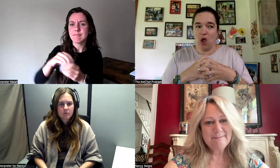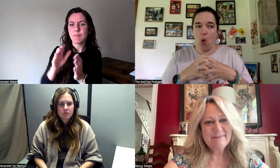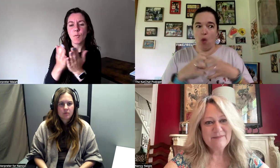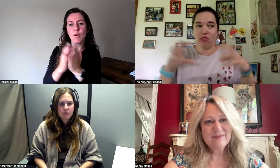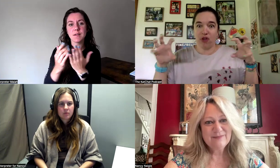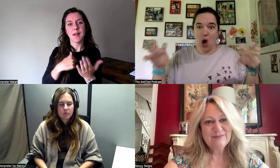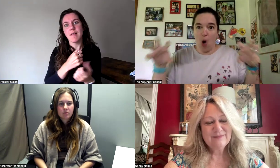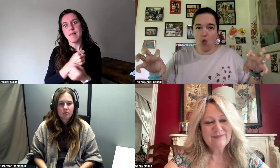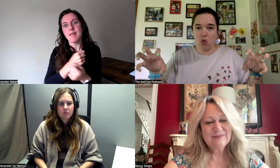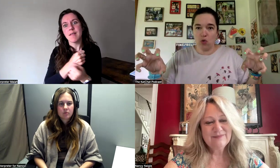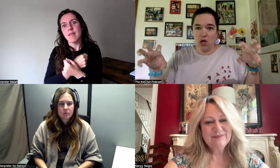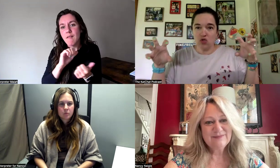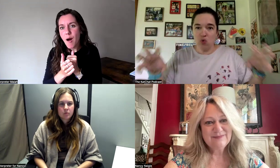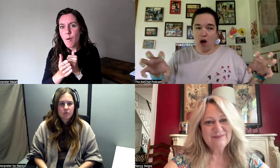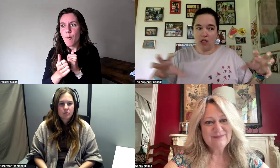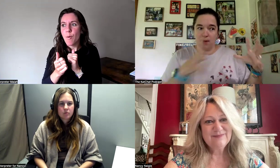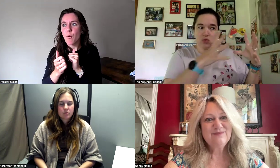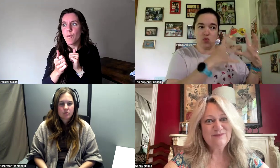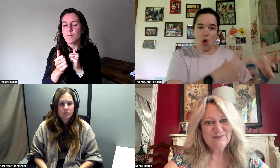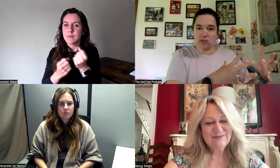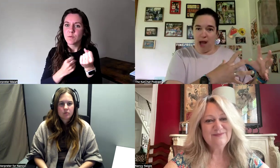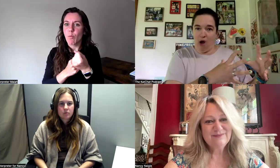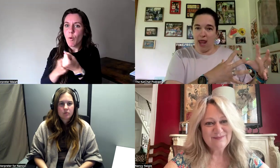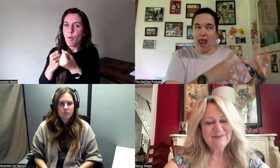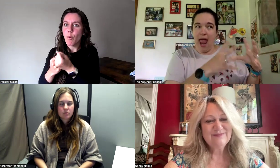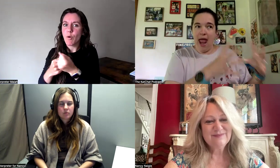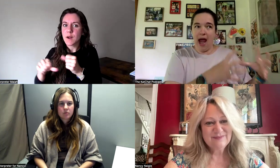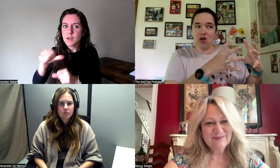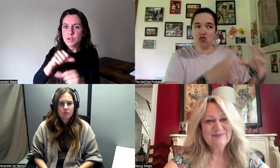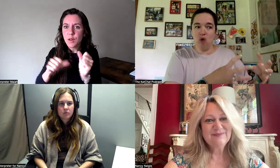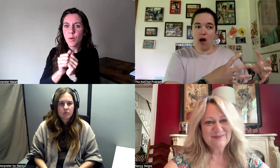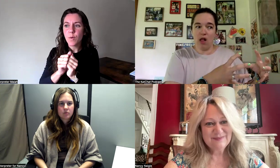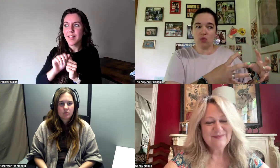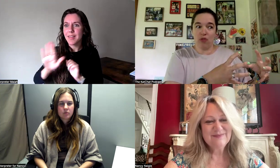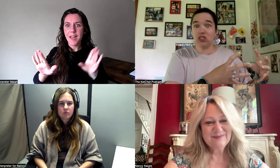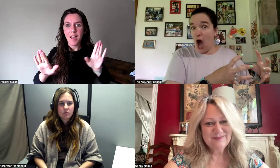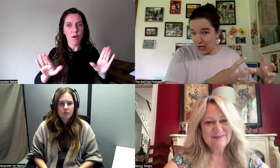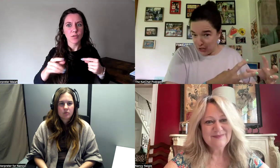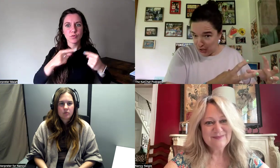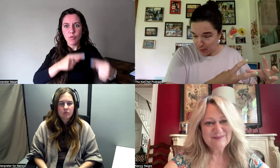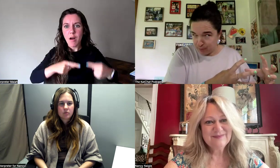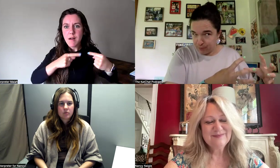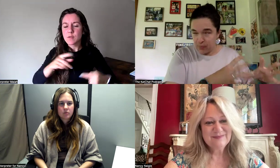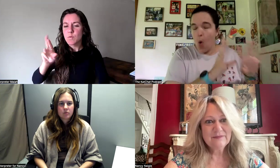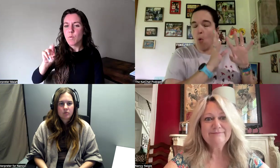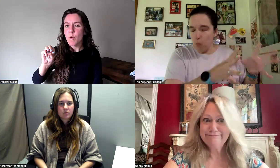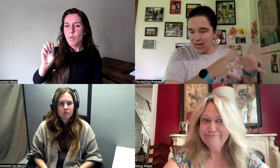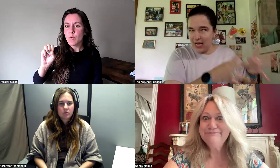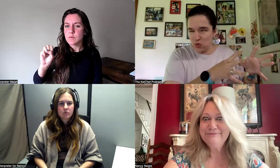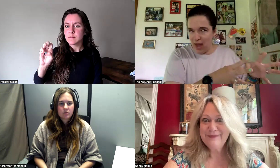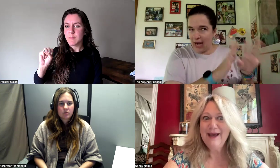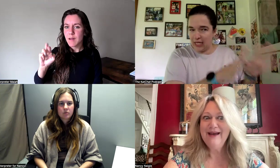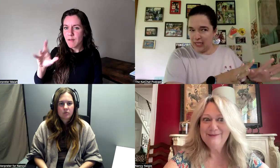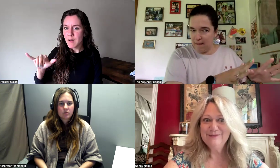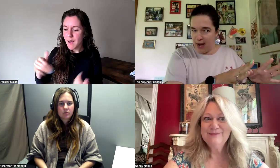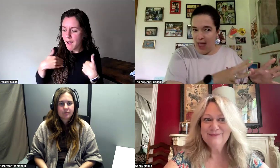each other with their own struggles because Rosemary had her struggle with her daughter. We will get